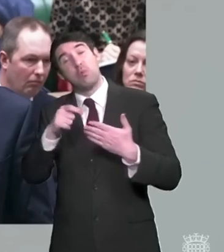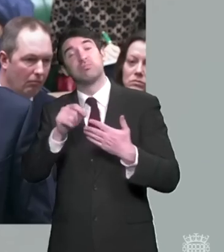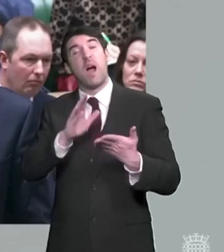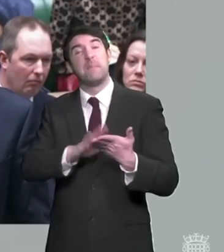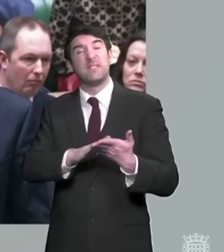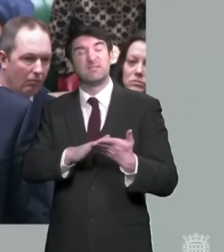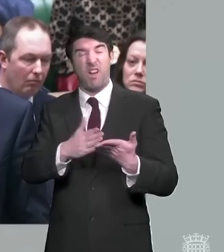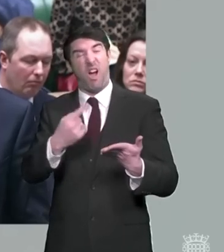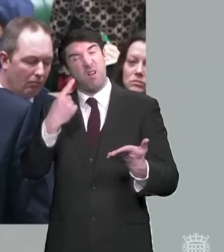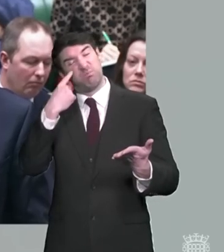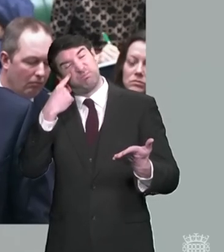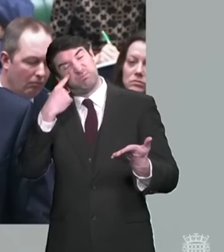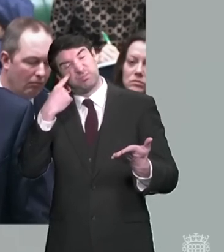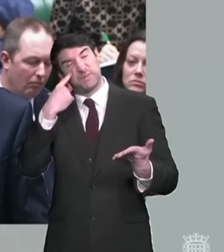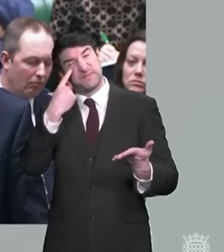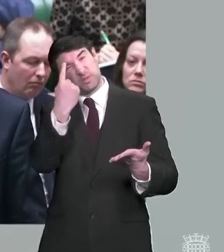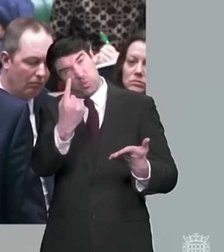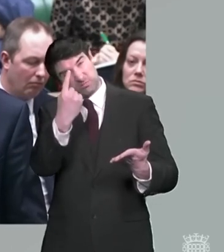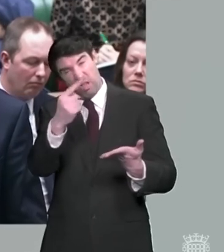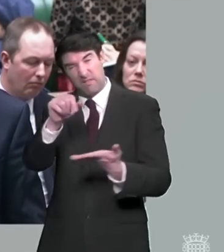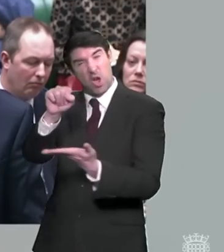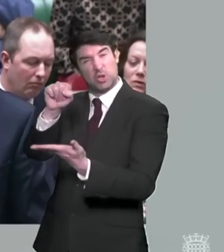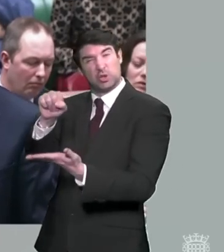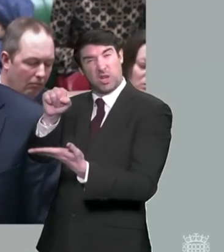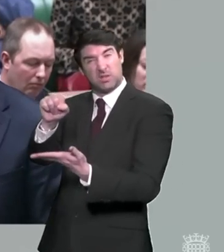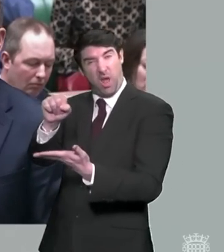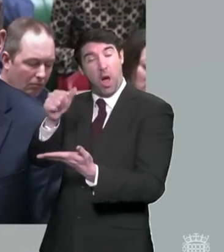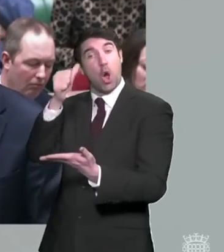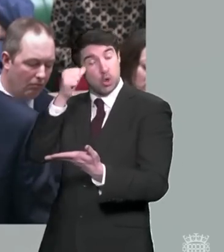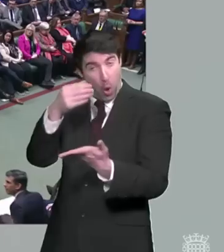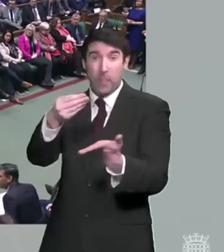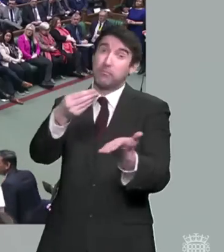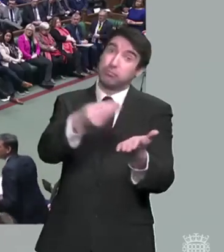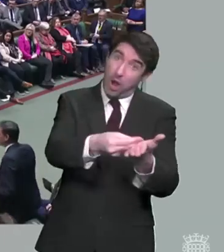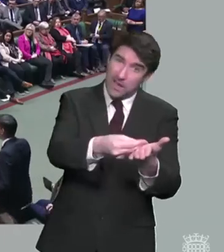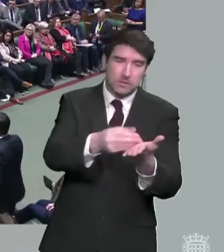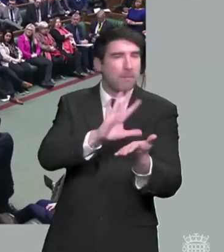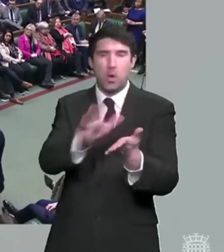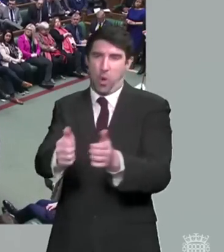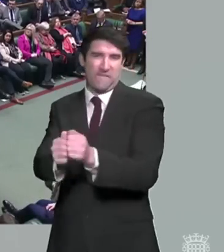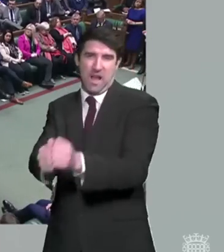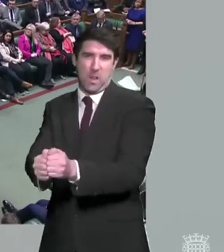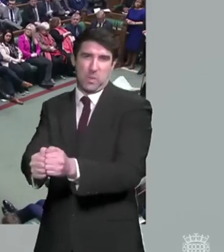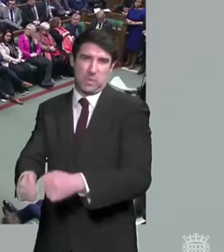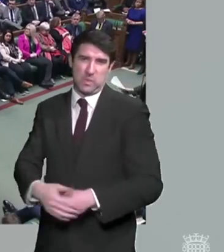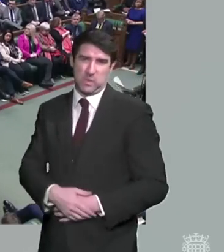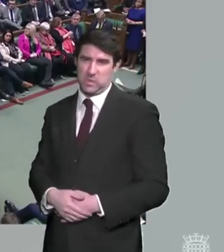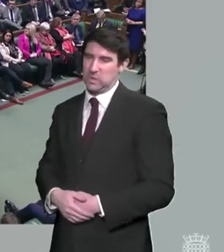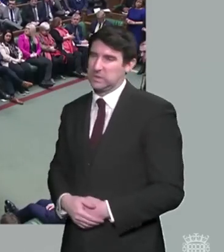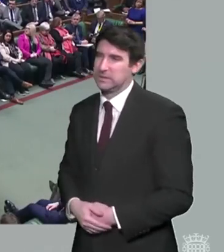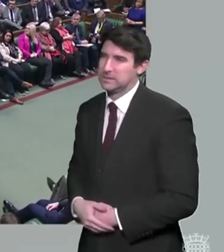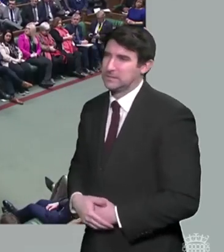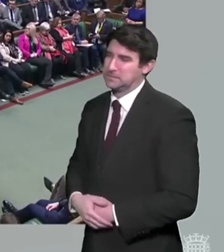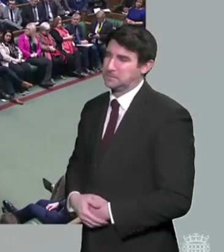that he and this latest Chancellor know the price of everything and the value of nothing? Prime Minister. Mr. Speaker,